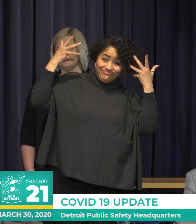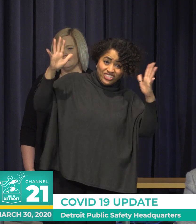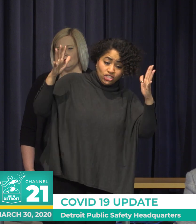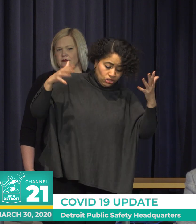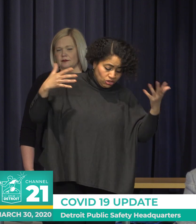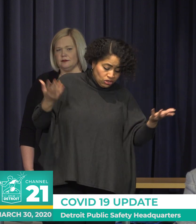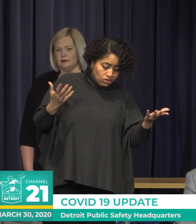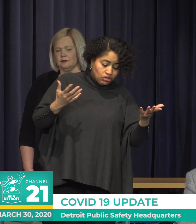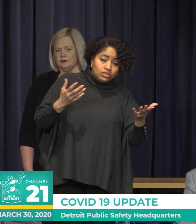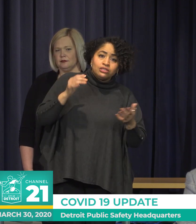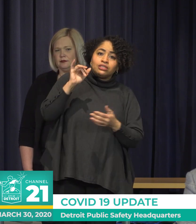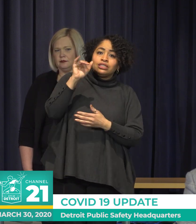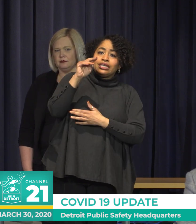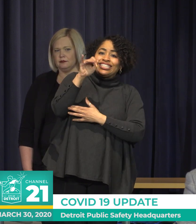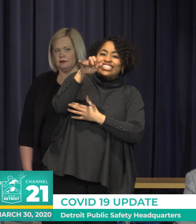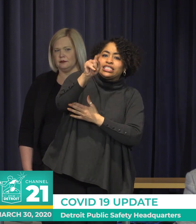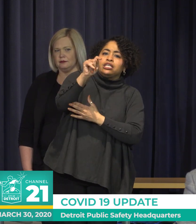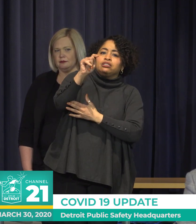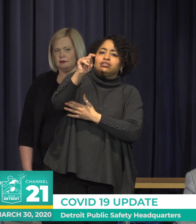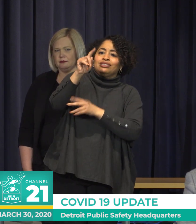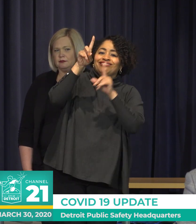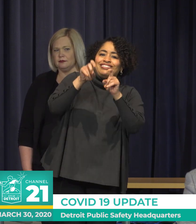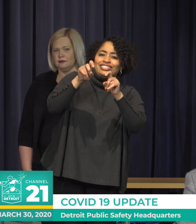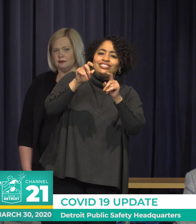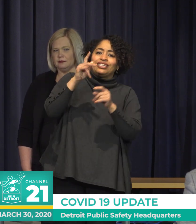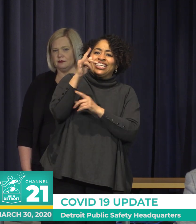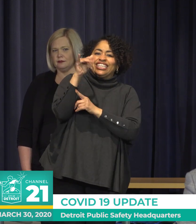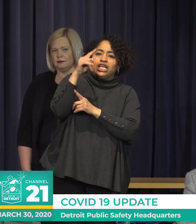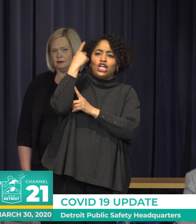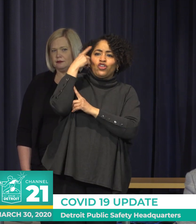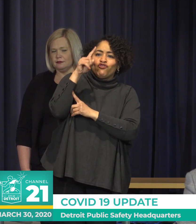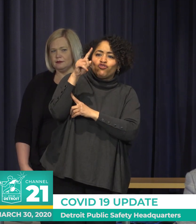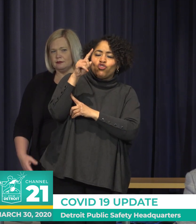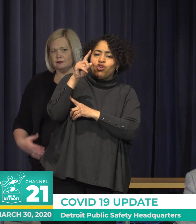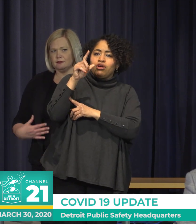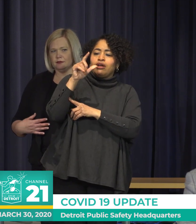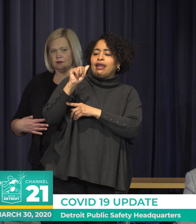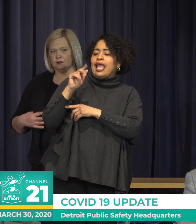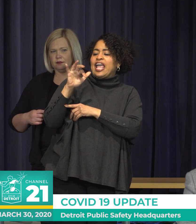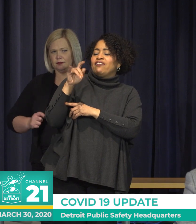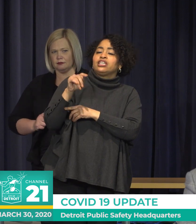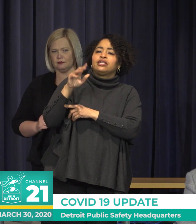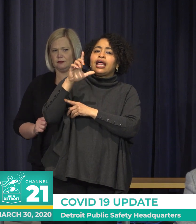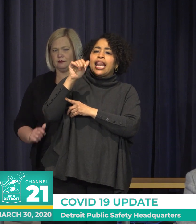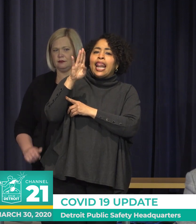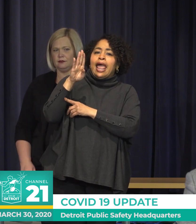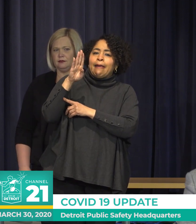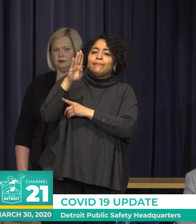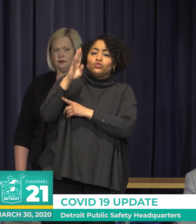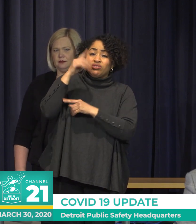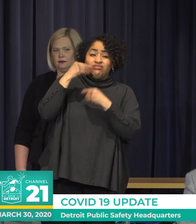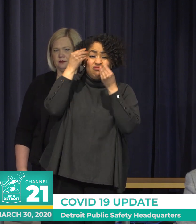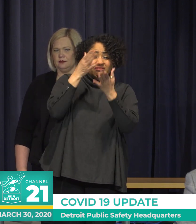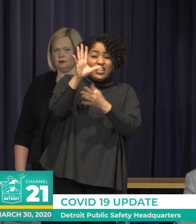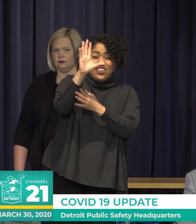the instant testing kit for Abbott Laboratories. It will tell you in 15 minutes